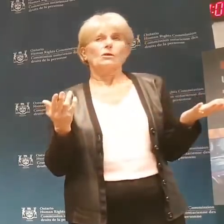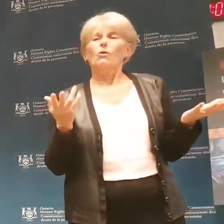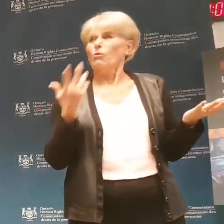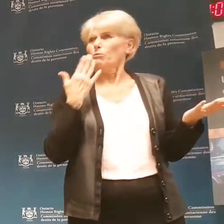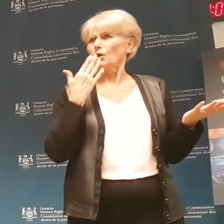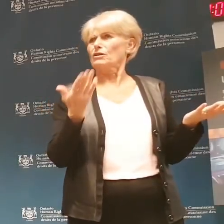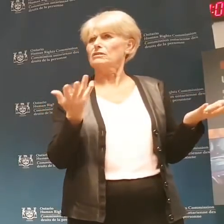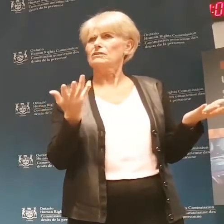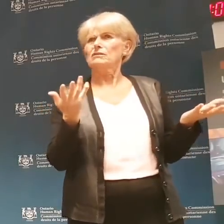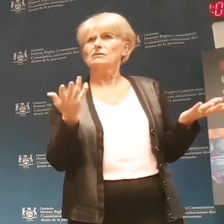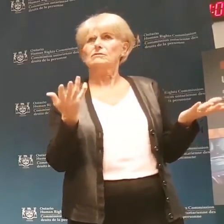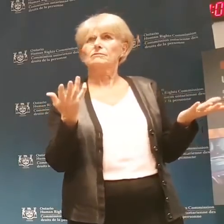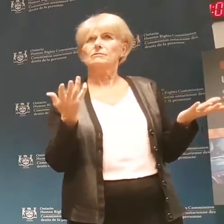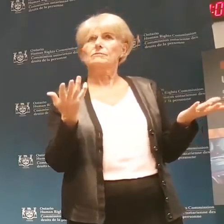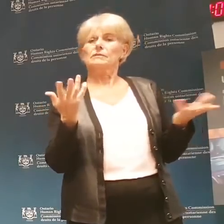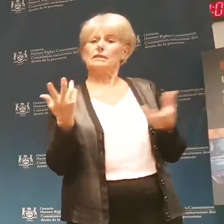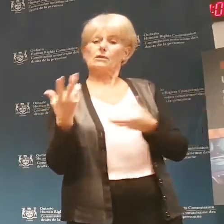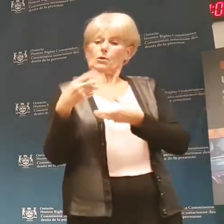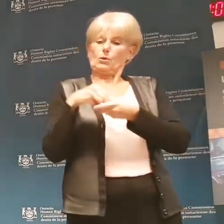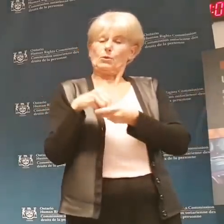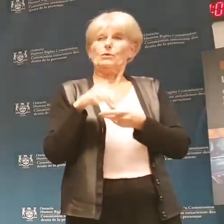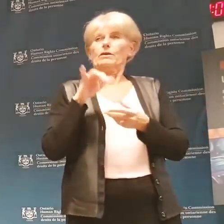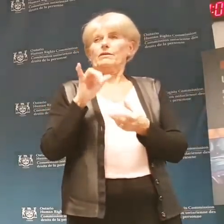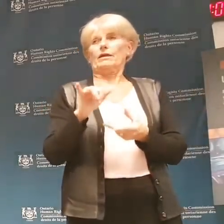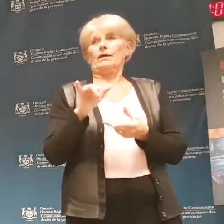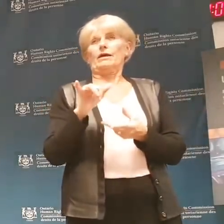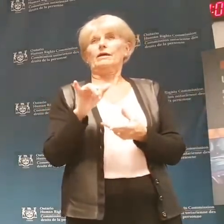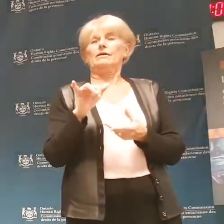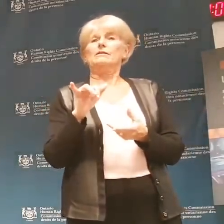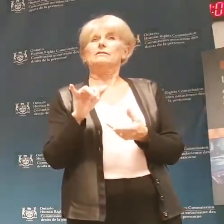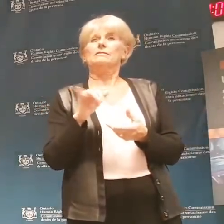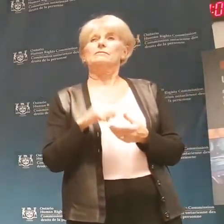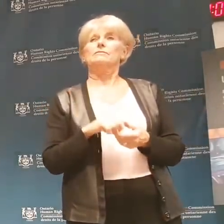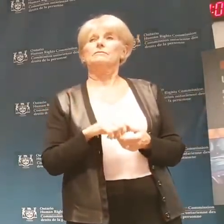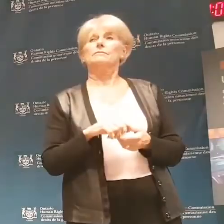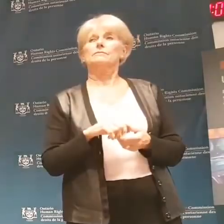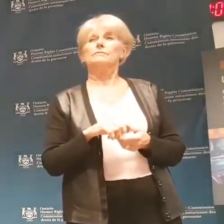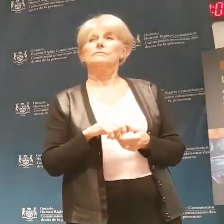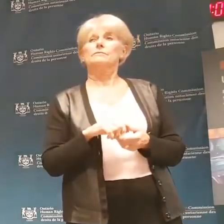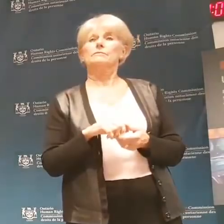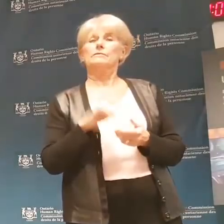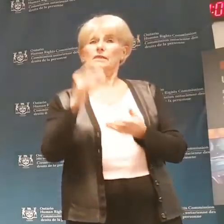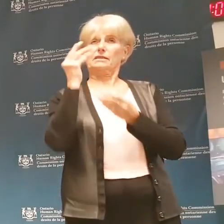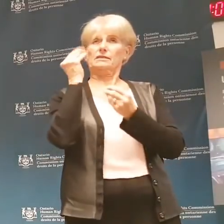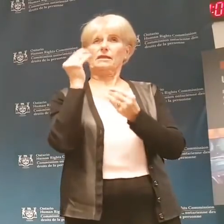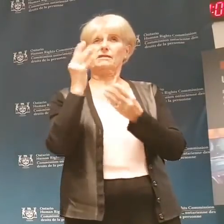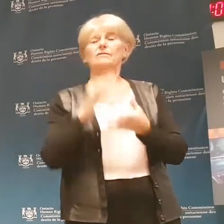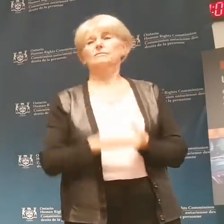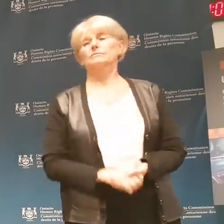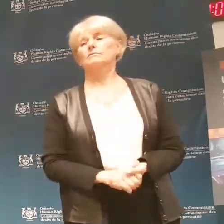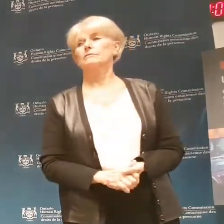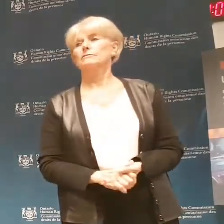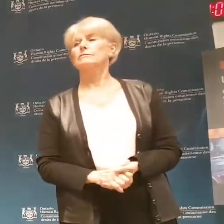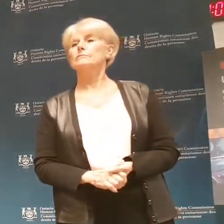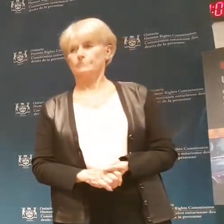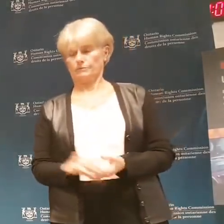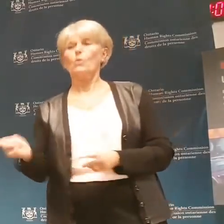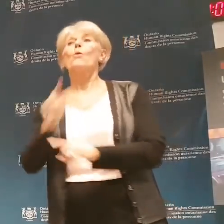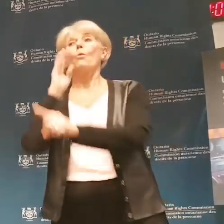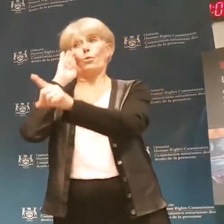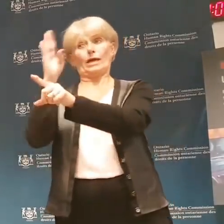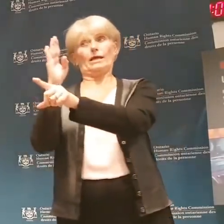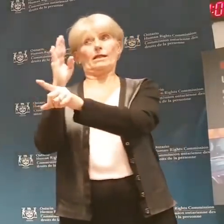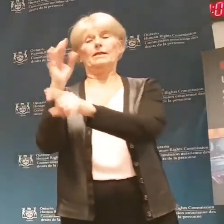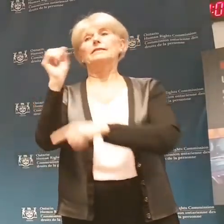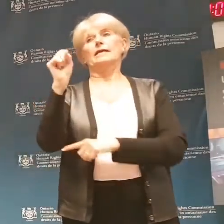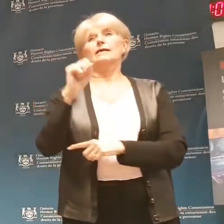good to include this among the data that you examined. So we will be looking